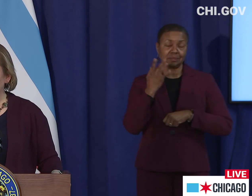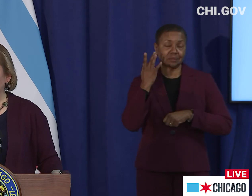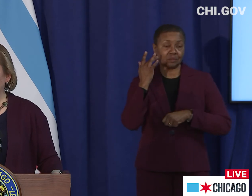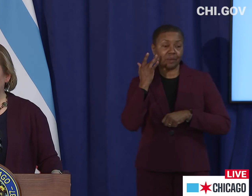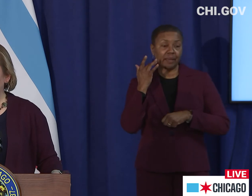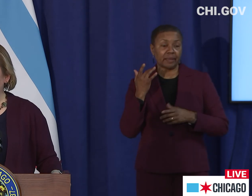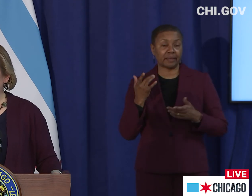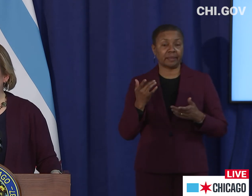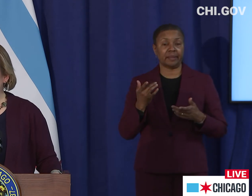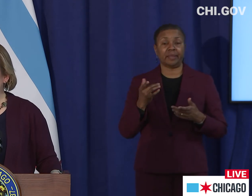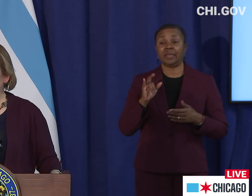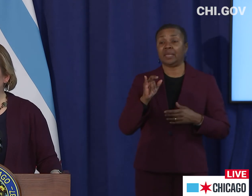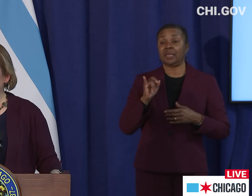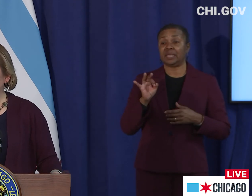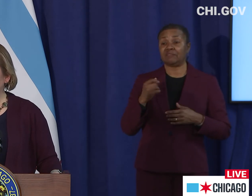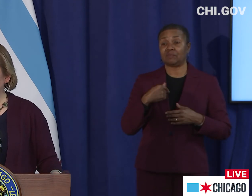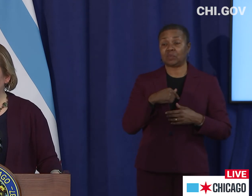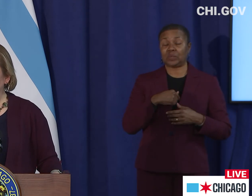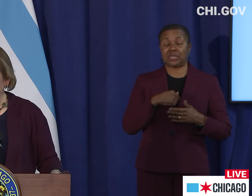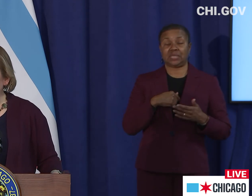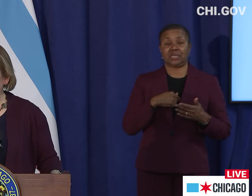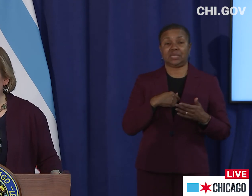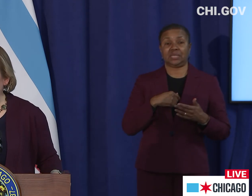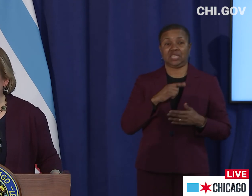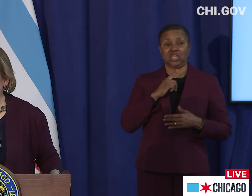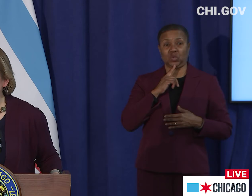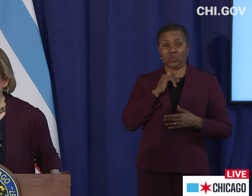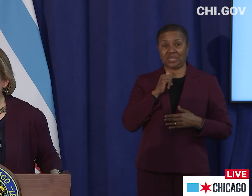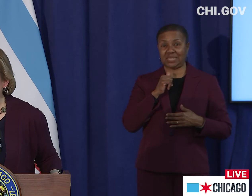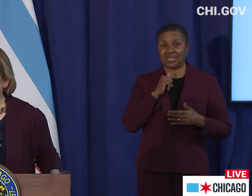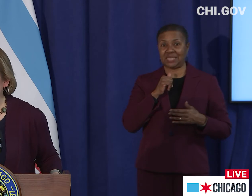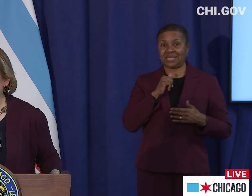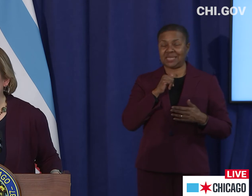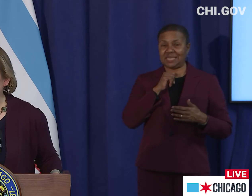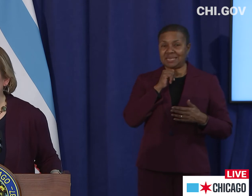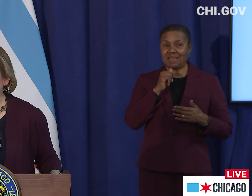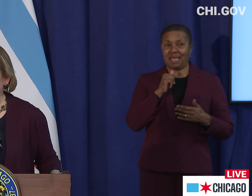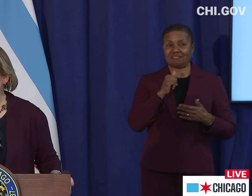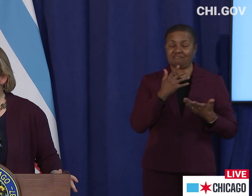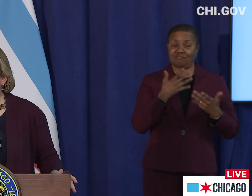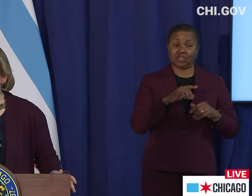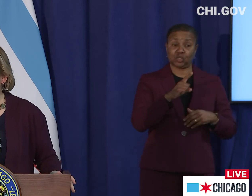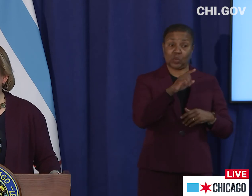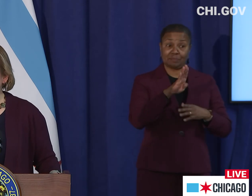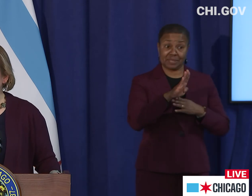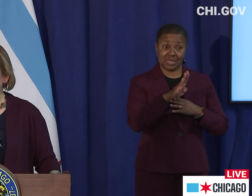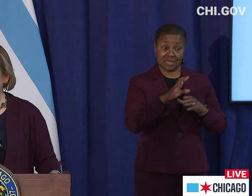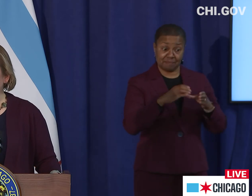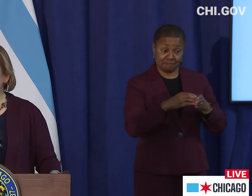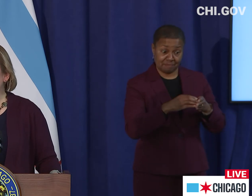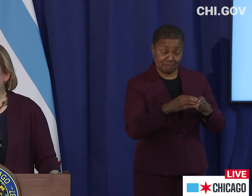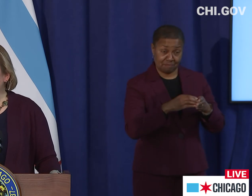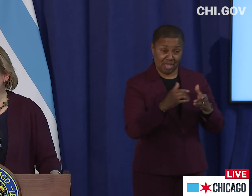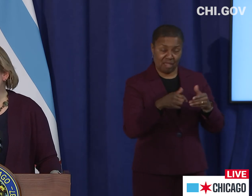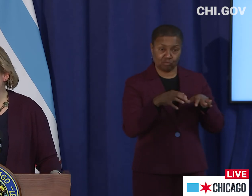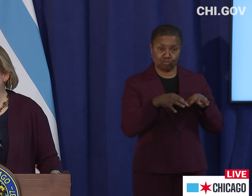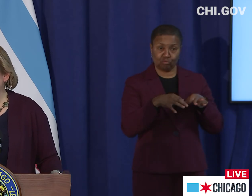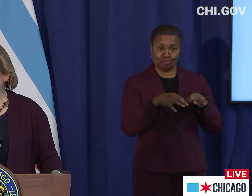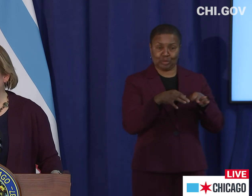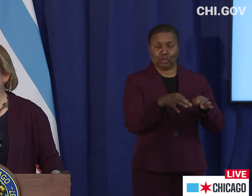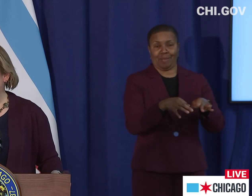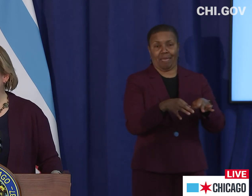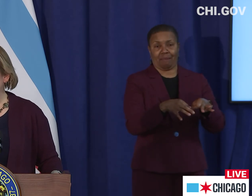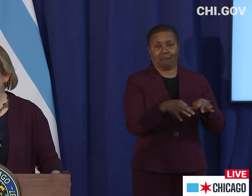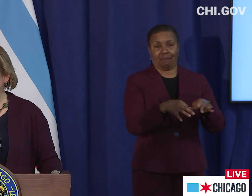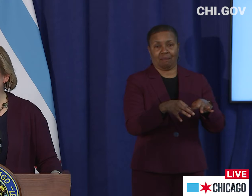because if we were to really not have gotten through a lot of our 1B population, it's possible we'd have to push it back. I'm continuing